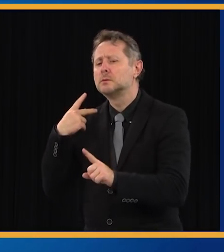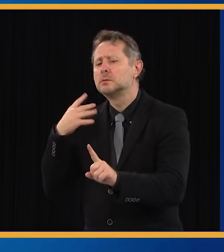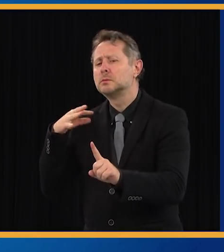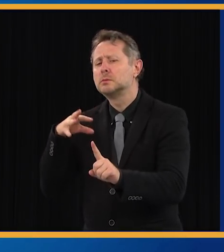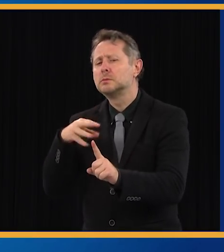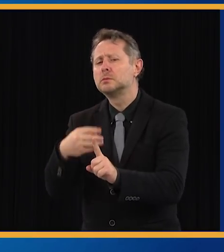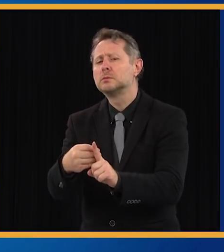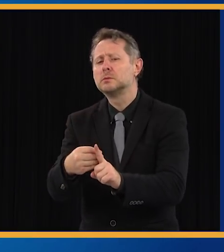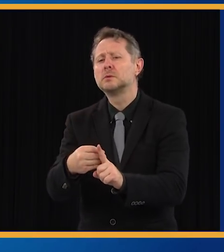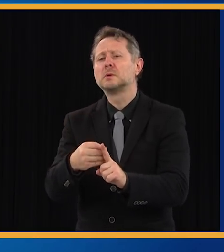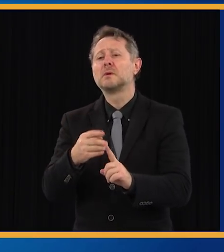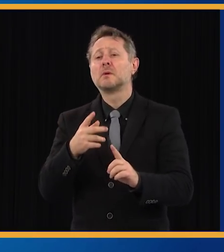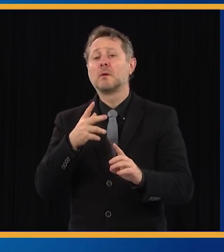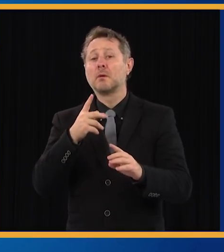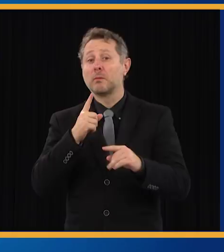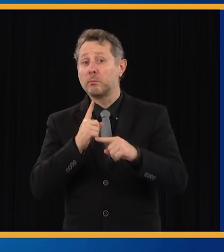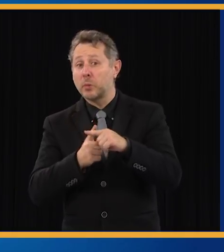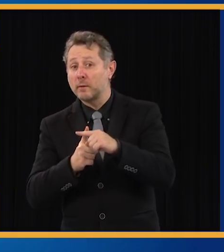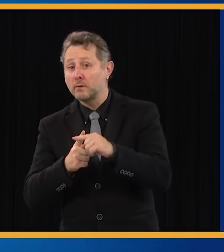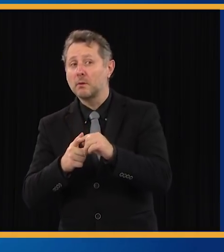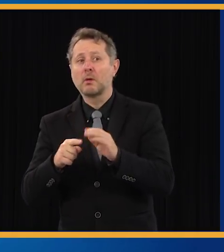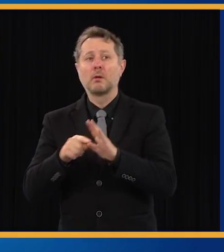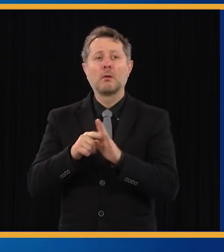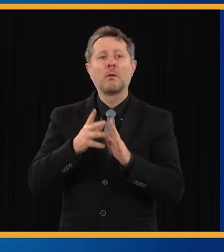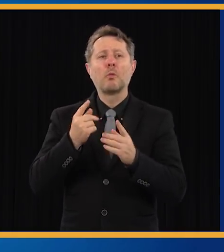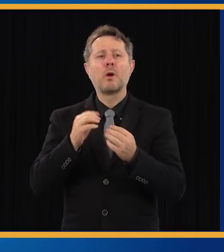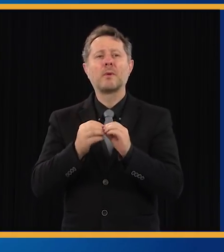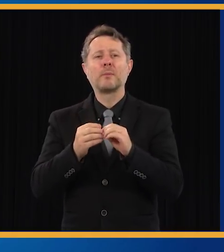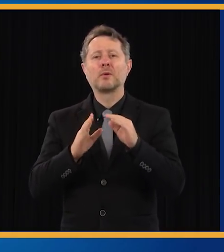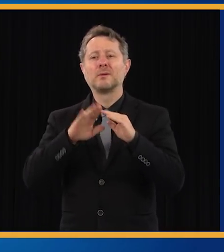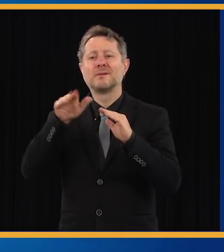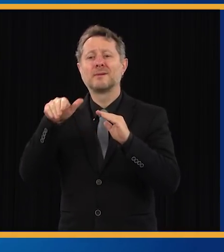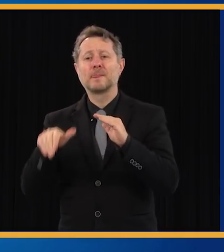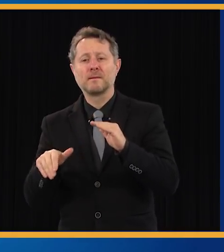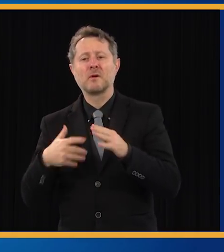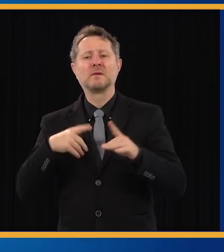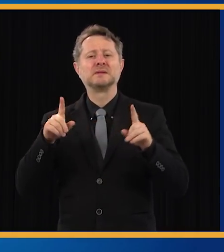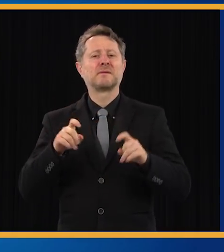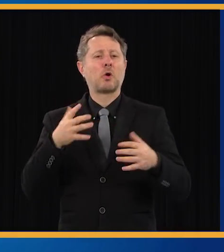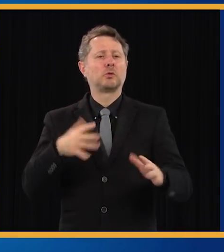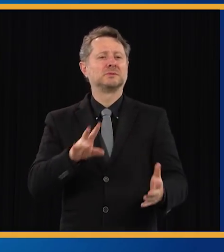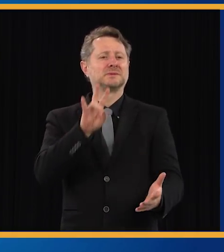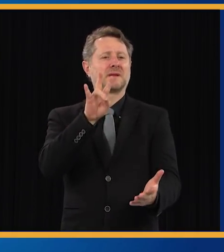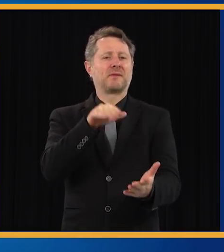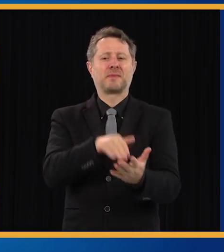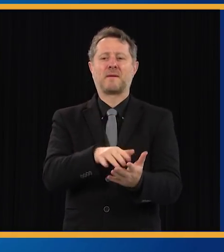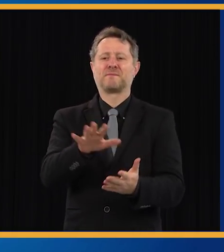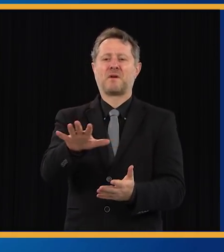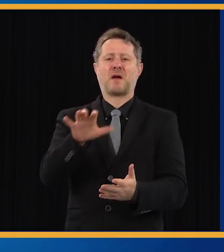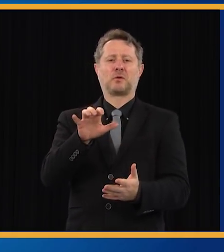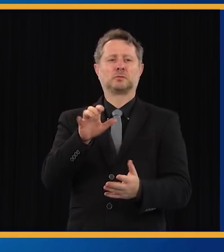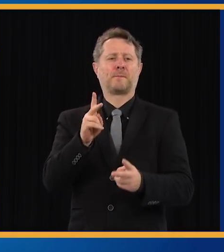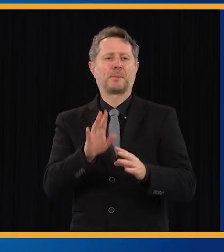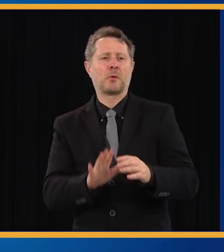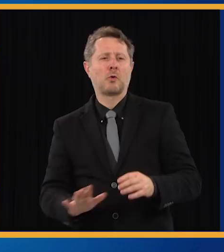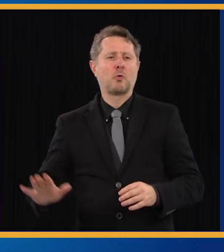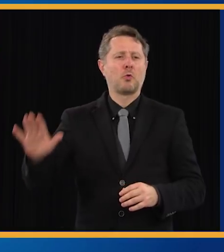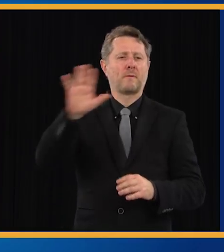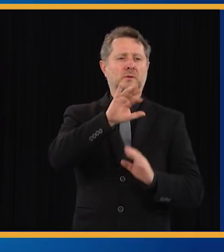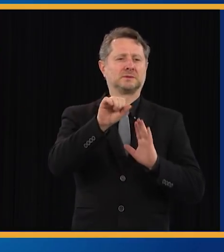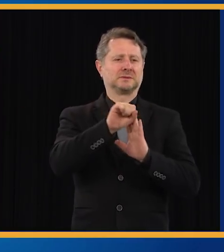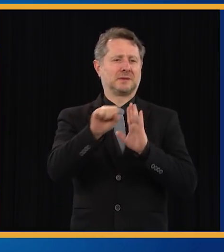going down. We've now tested 7,500 people statewide, so that's a very significant